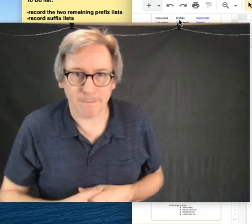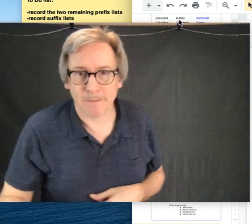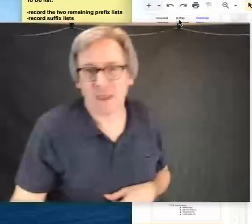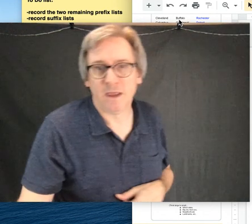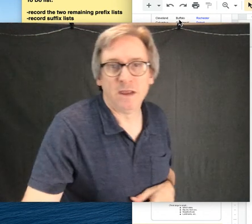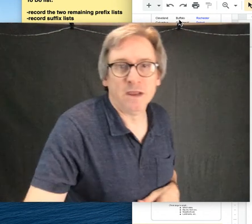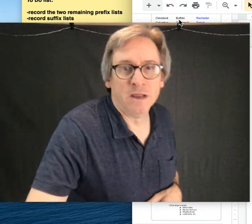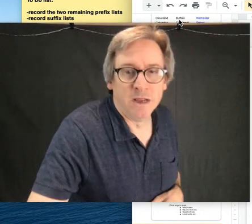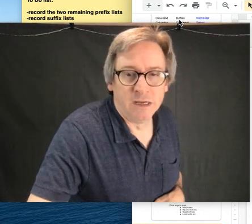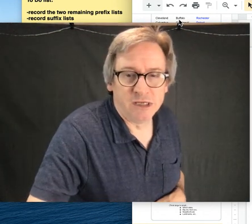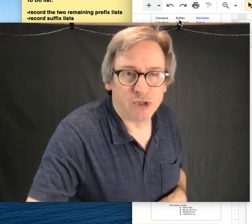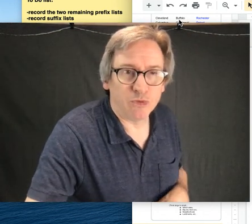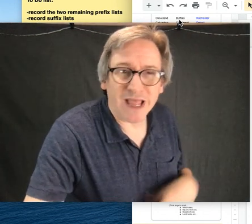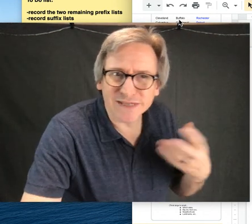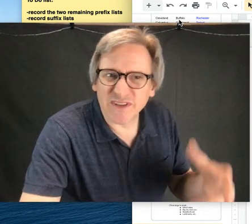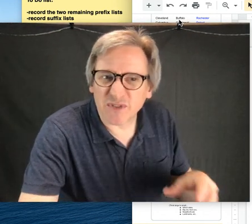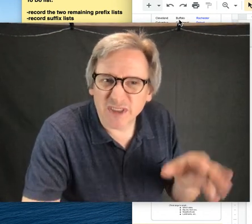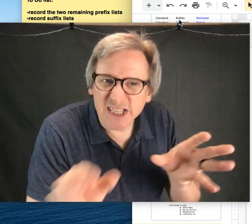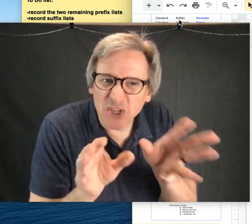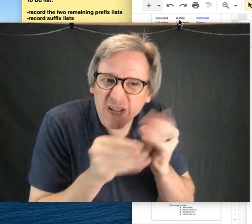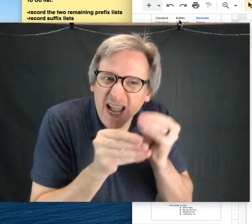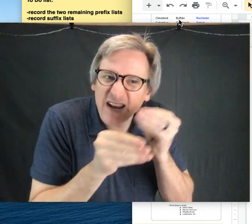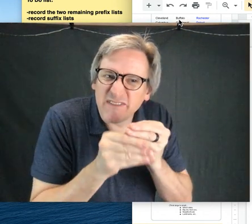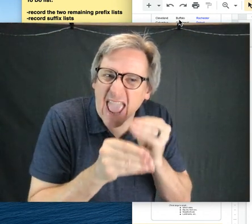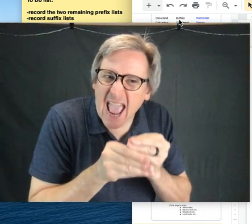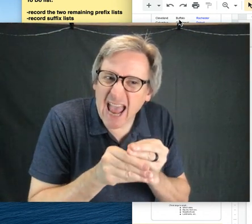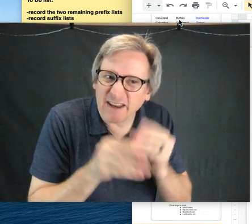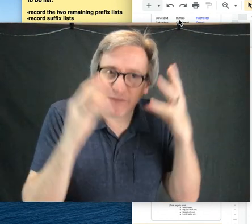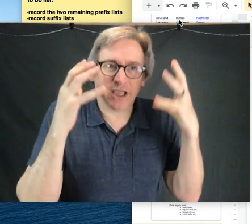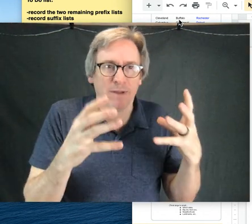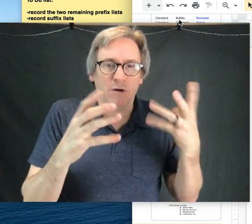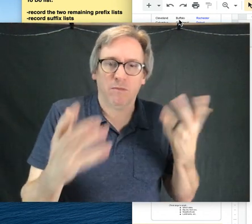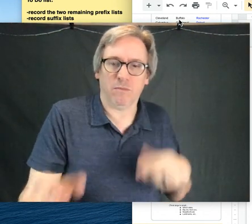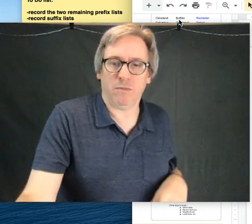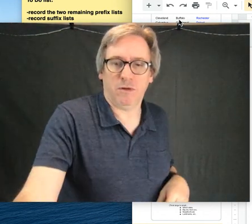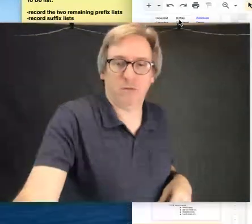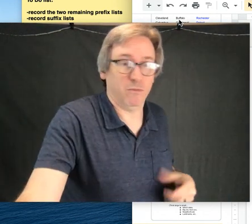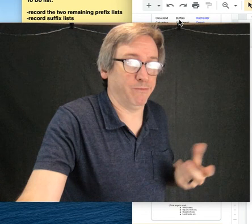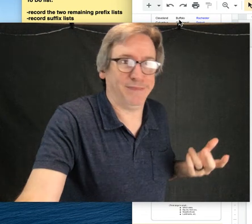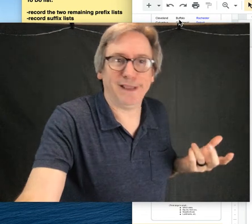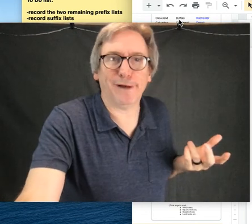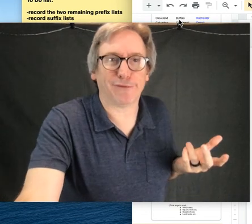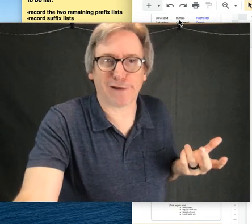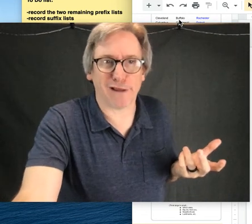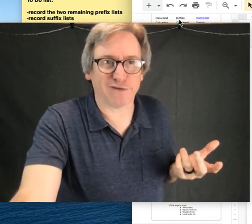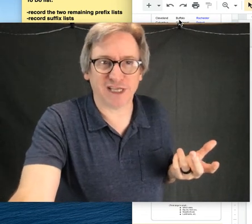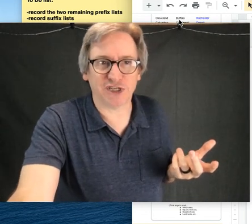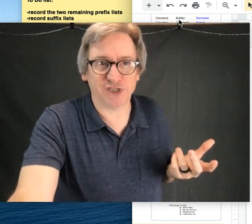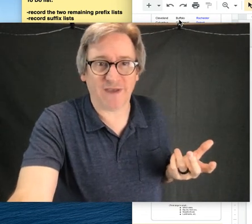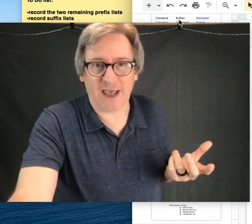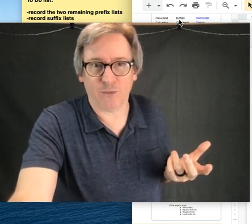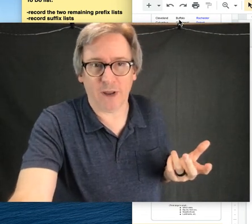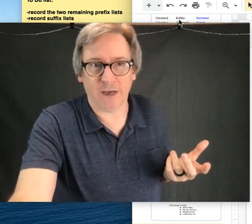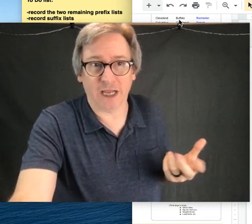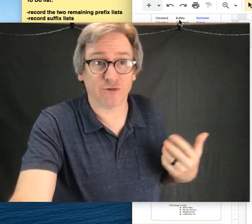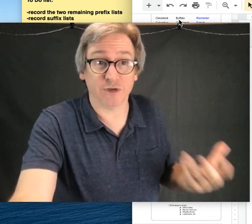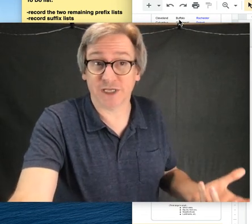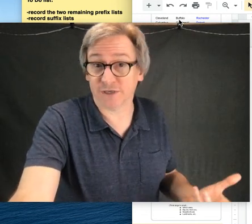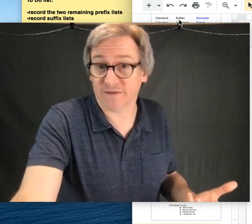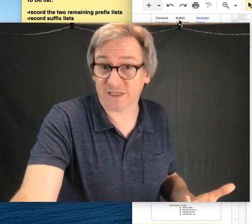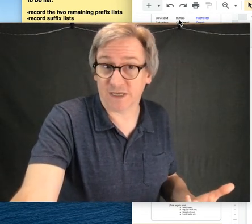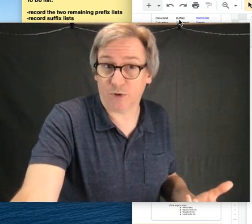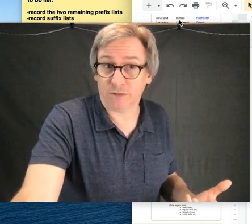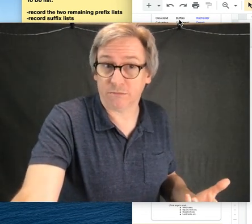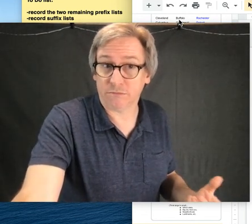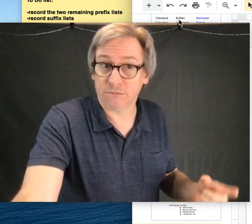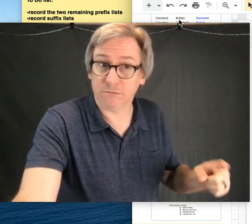Okay. So lots of different things that you could kind of add. Think about the conversations you've had when introducing